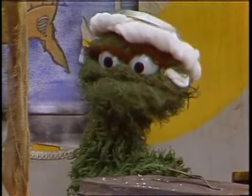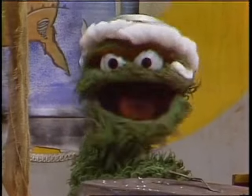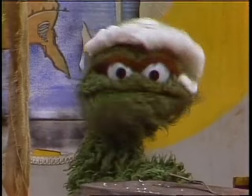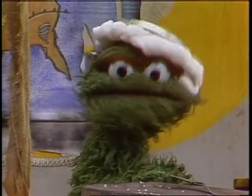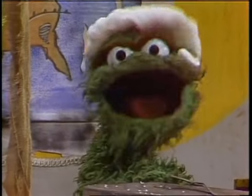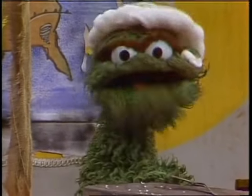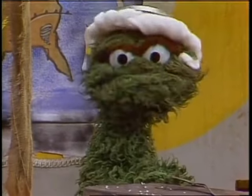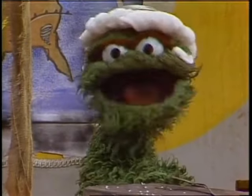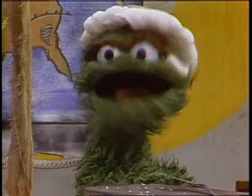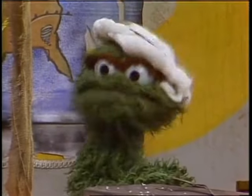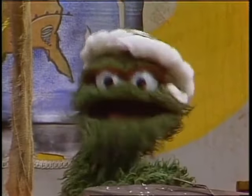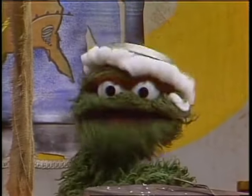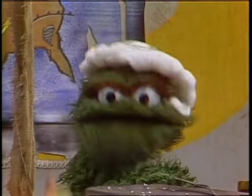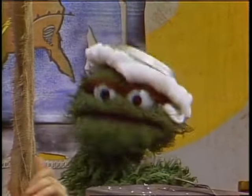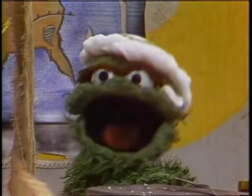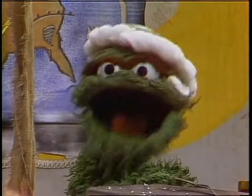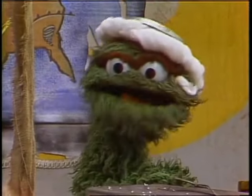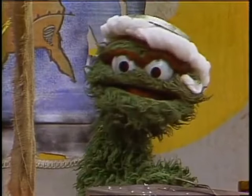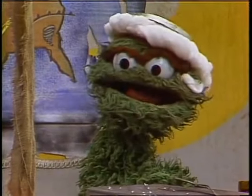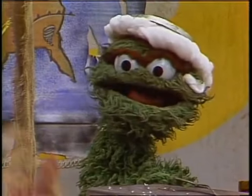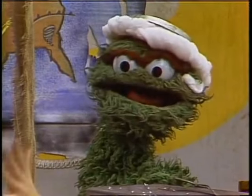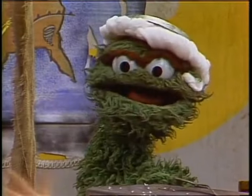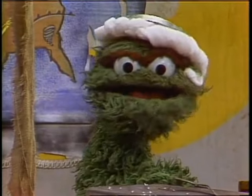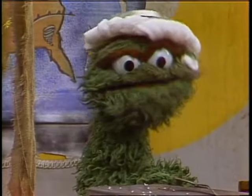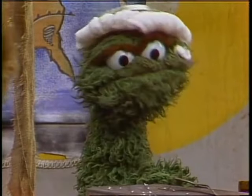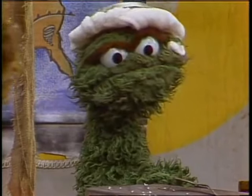And that's the end of our show.